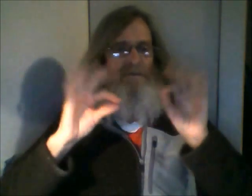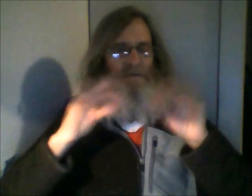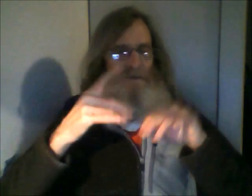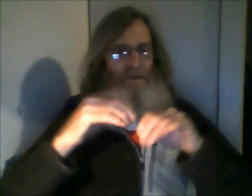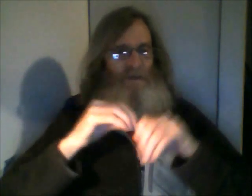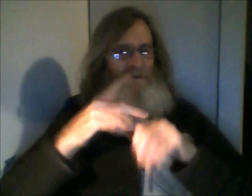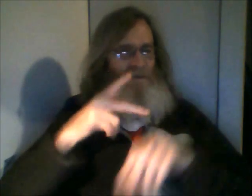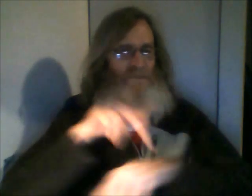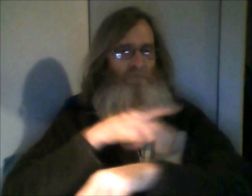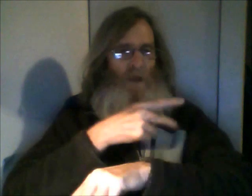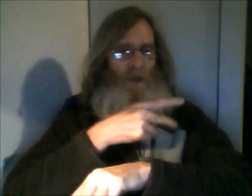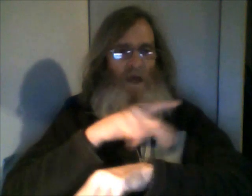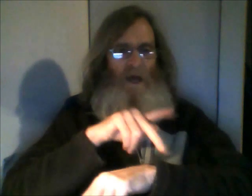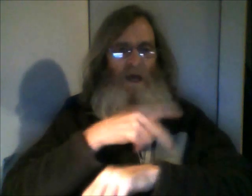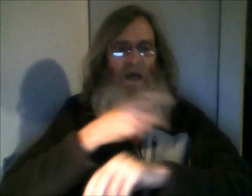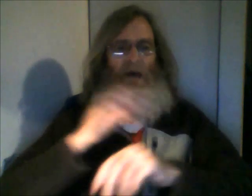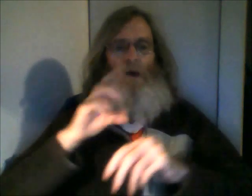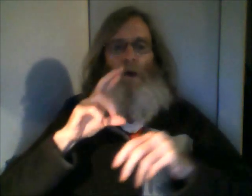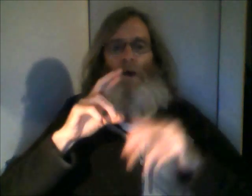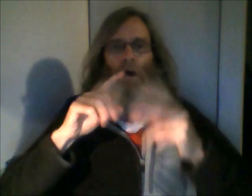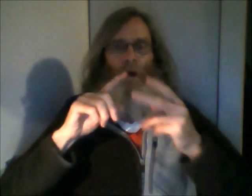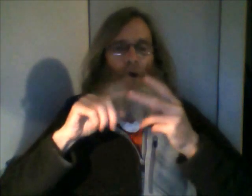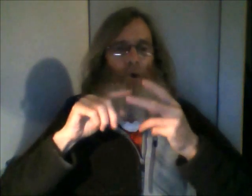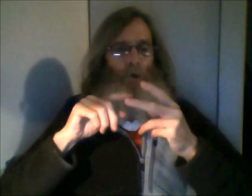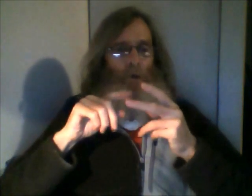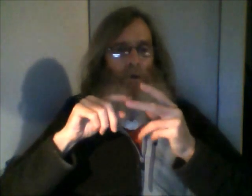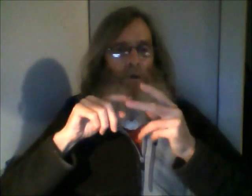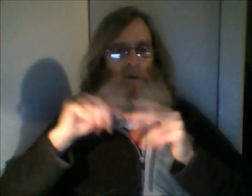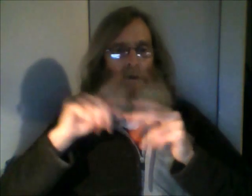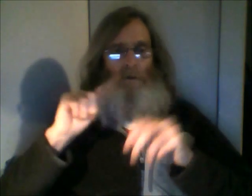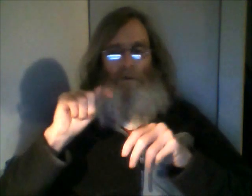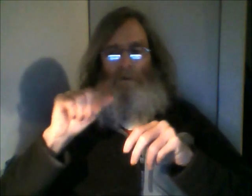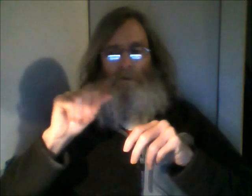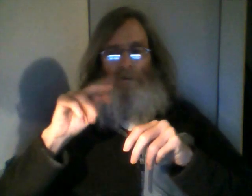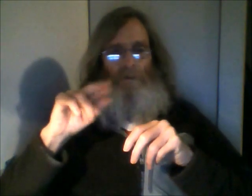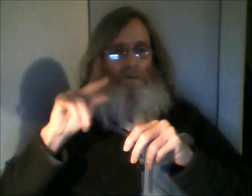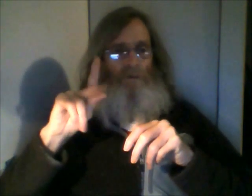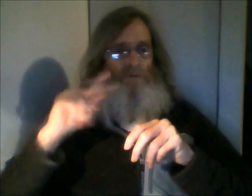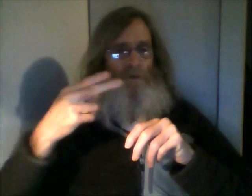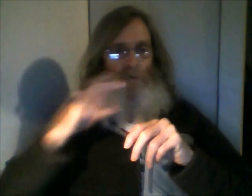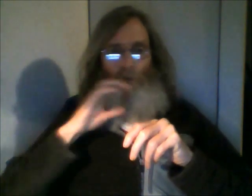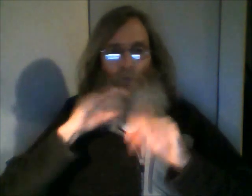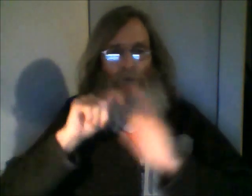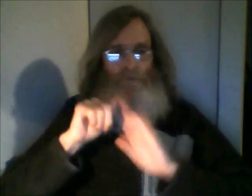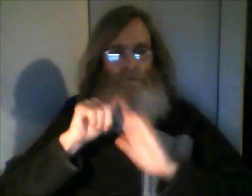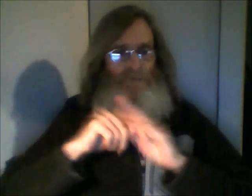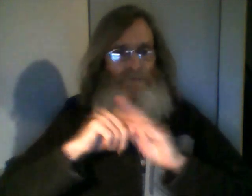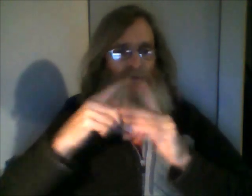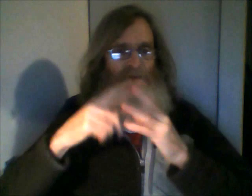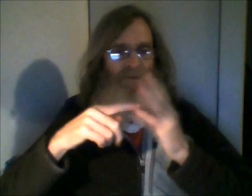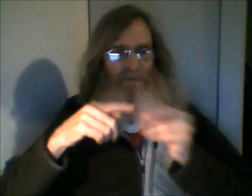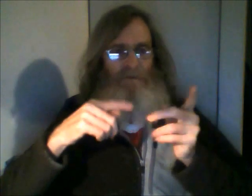The collection machine draws whole blood from a donor's arm and separates out the mixed plasma and platelets, which is the color of straw.